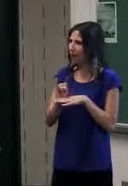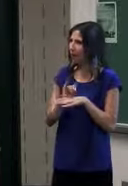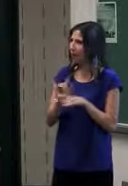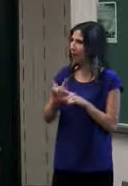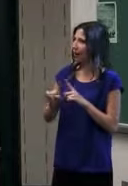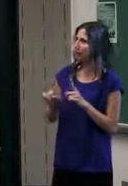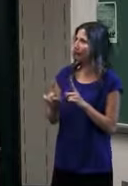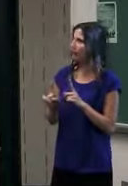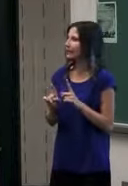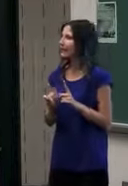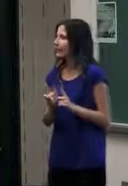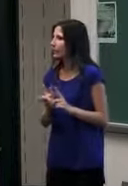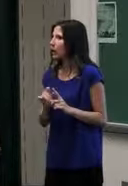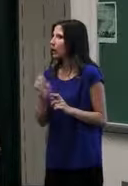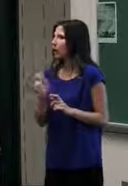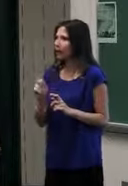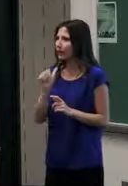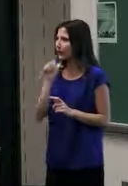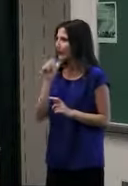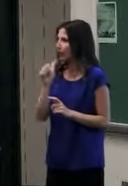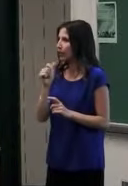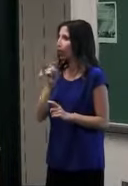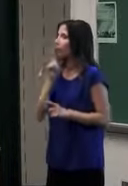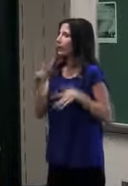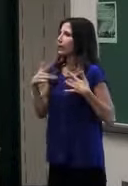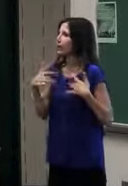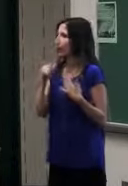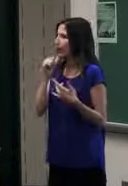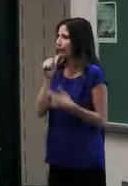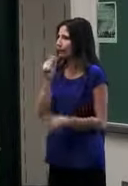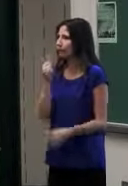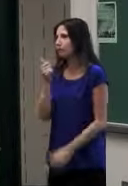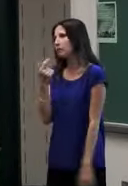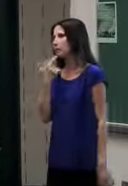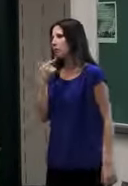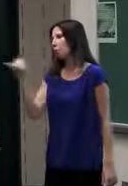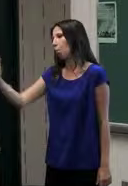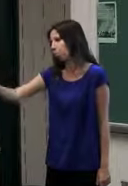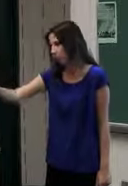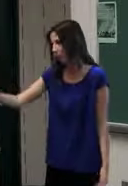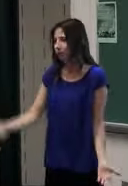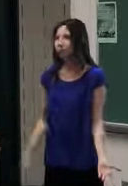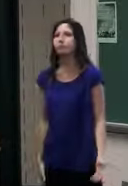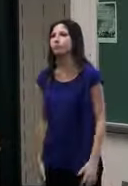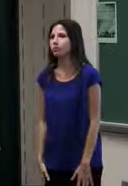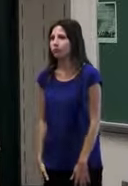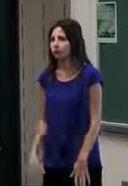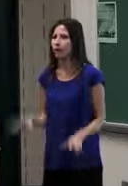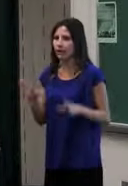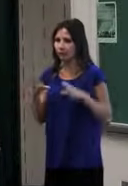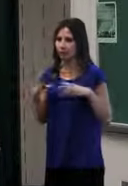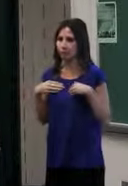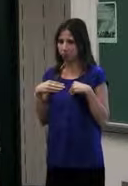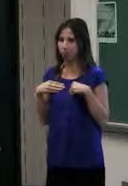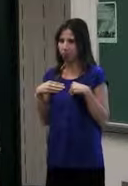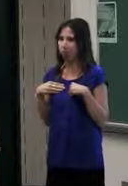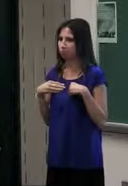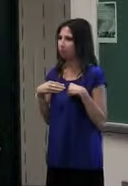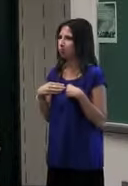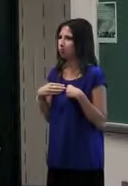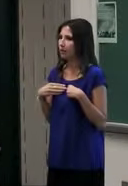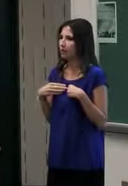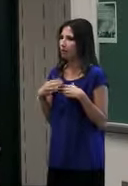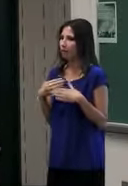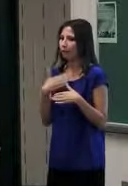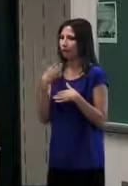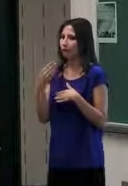hopes too high, so I still looked around and looked in Syracuse and stuff like that. But I did eventually get accepted. And then the